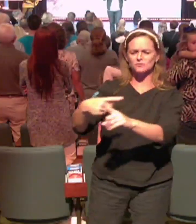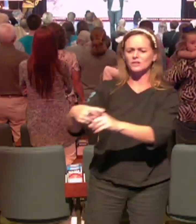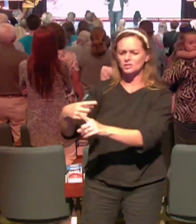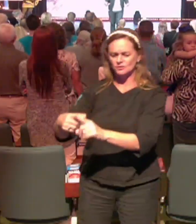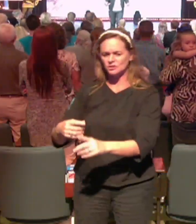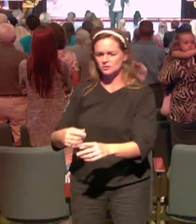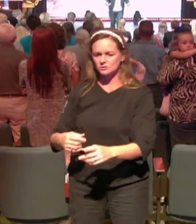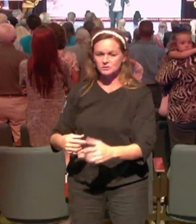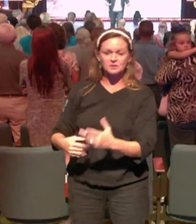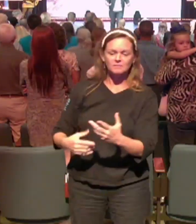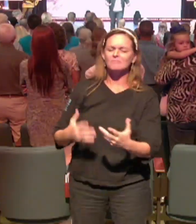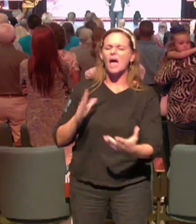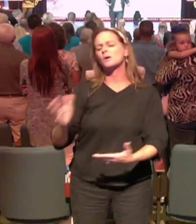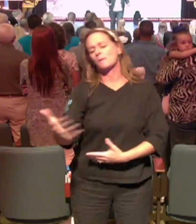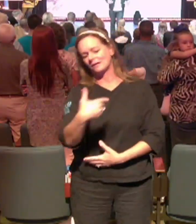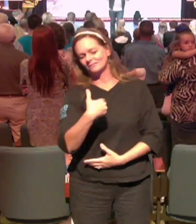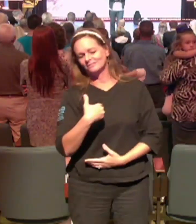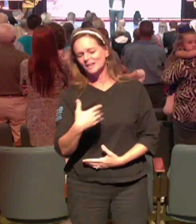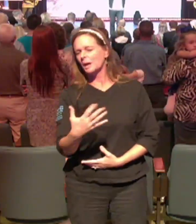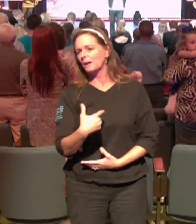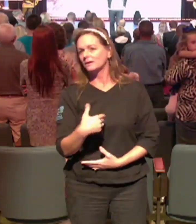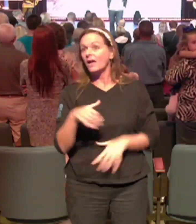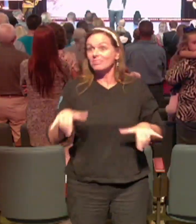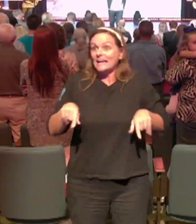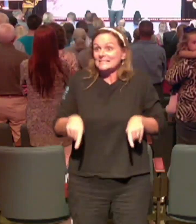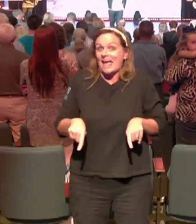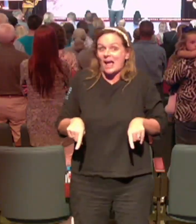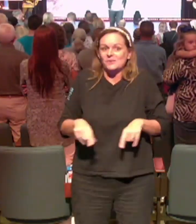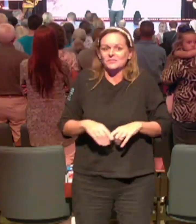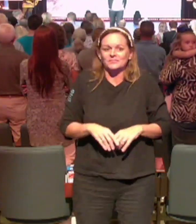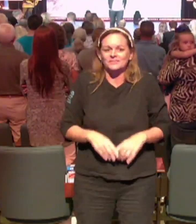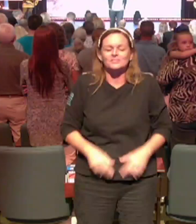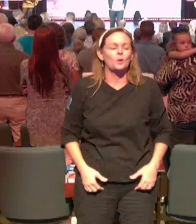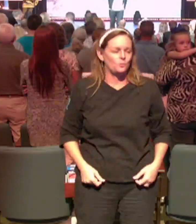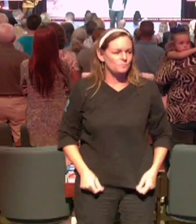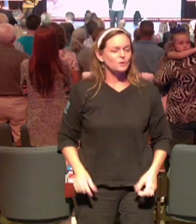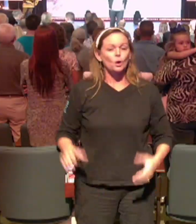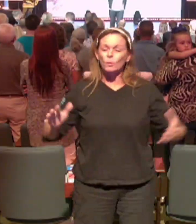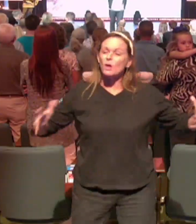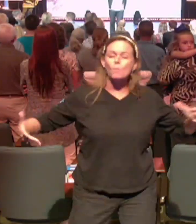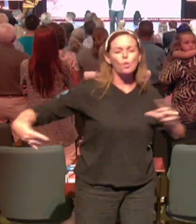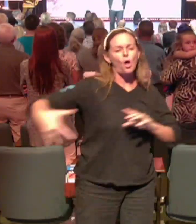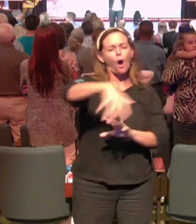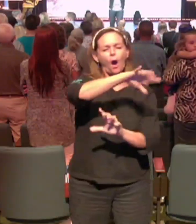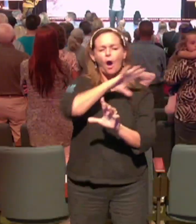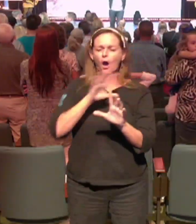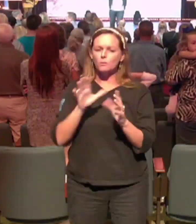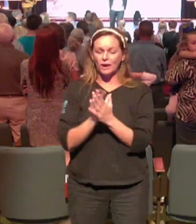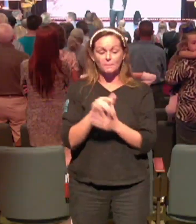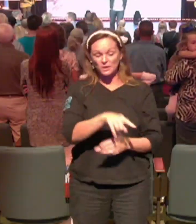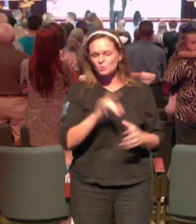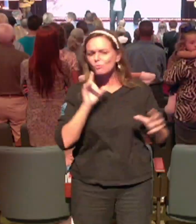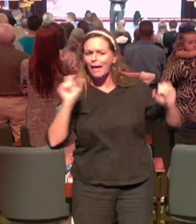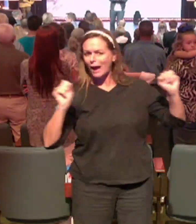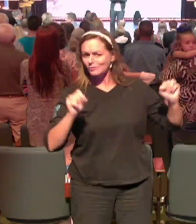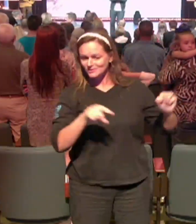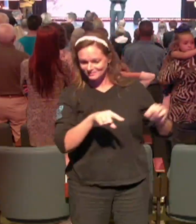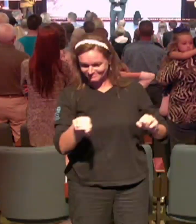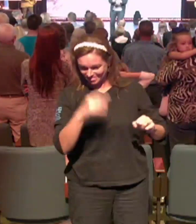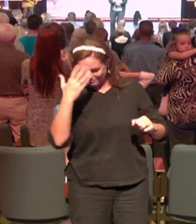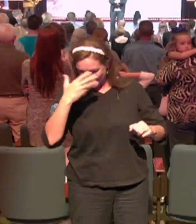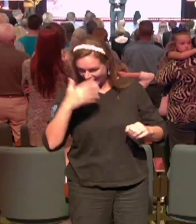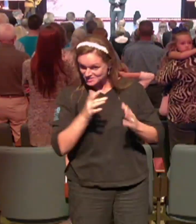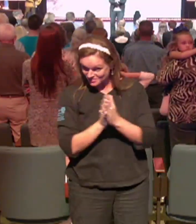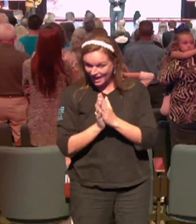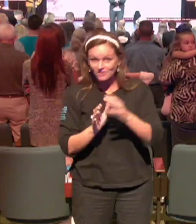your confession of faith in Jesus Christ. And we're all going to pray it with you together. But you guys prayed a little bit louder than the rest of them, okay? Let's pray